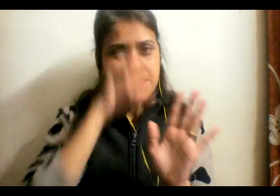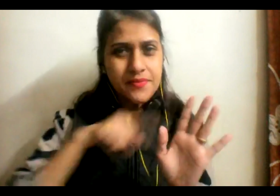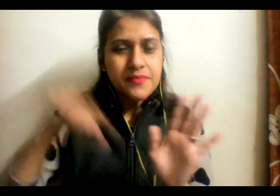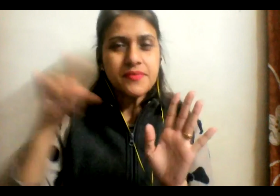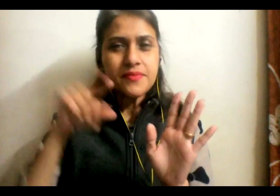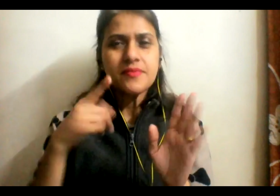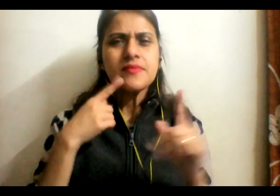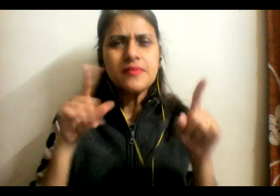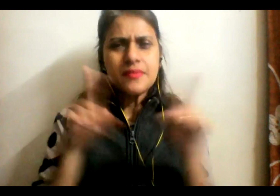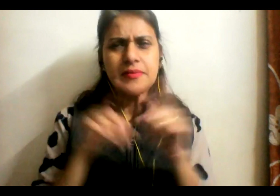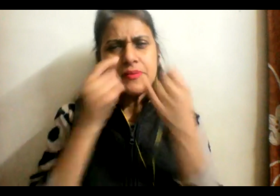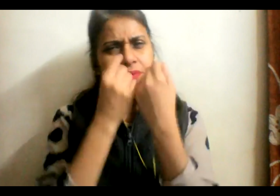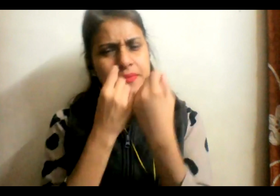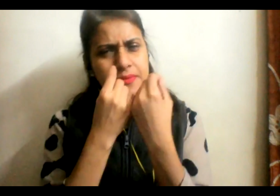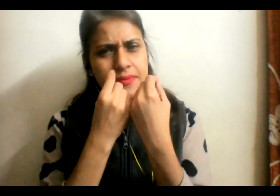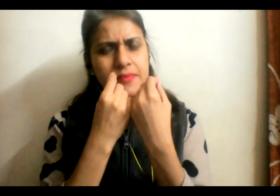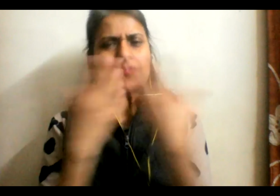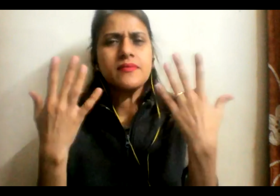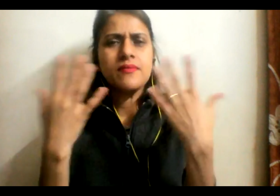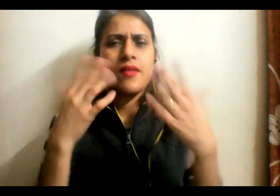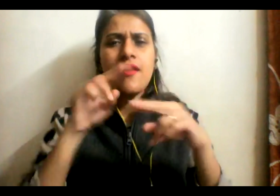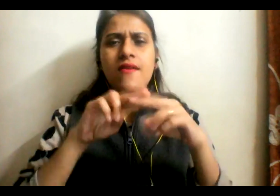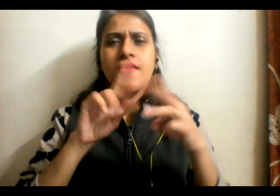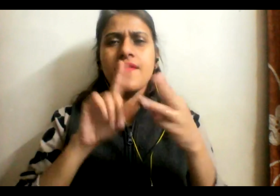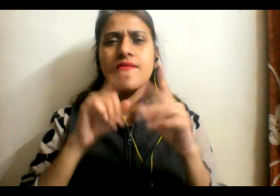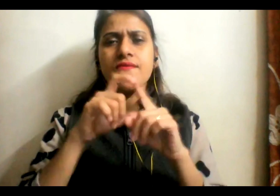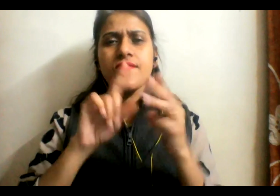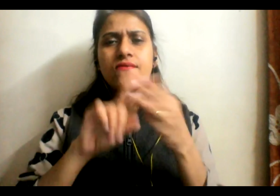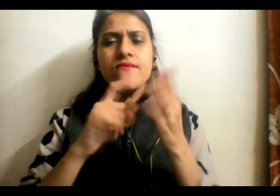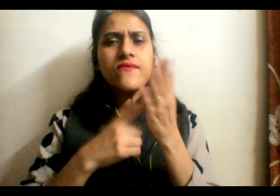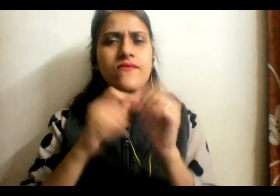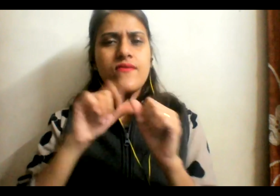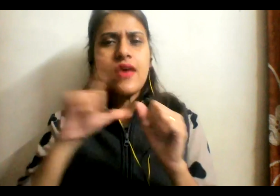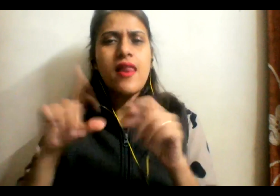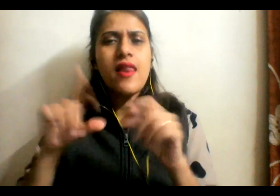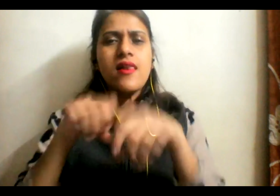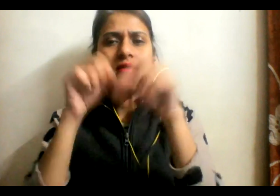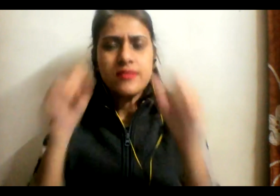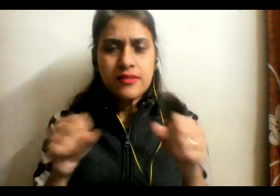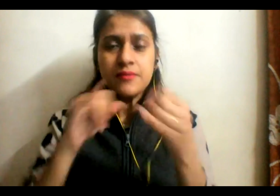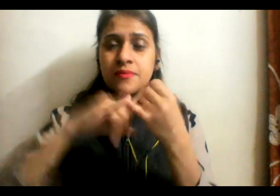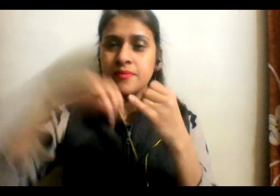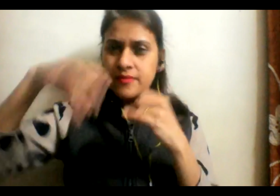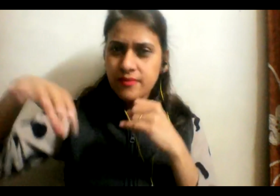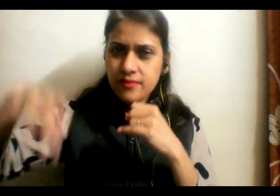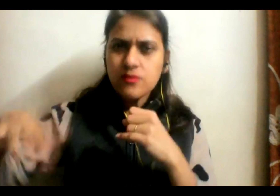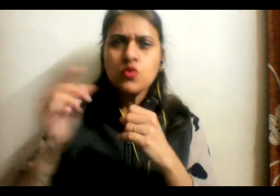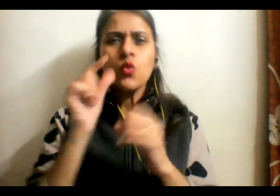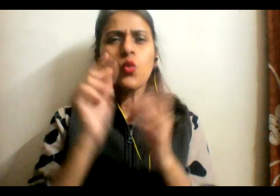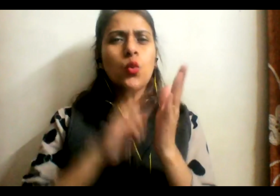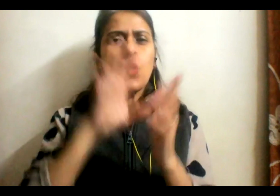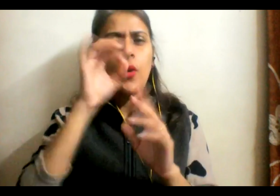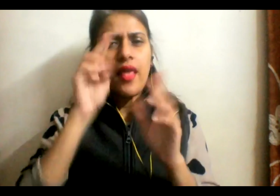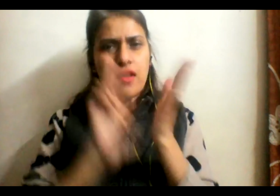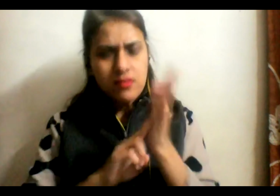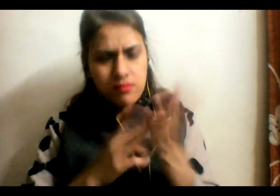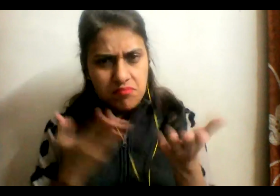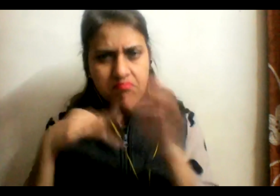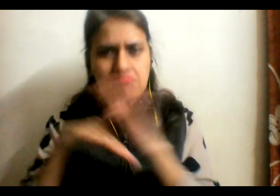there are several, it's a federal system where we have states and then there's one union, and